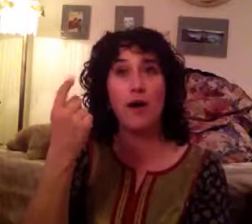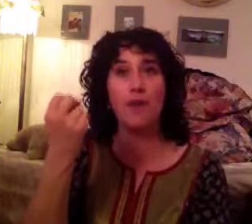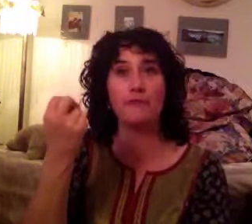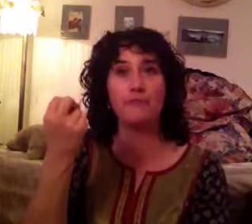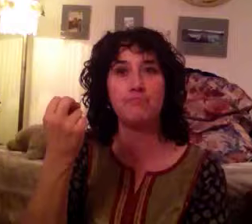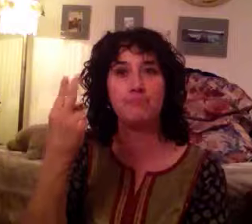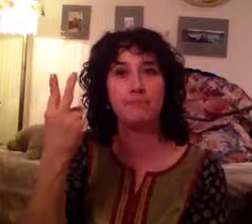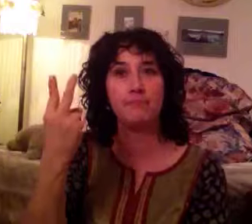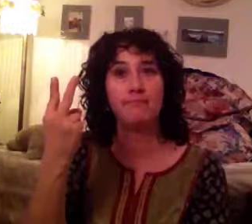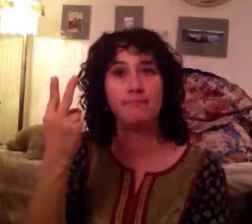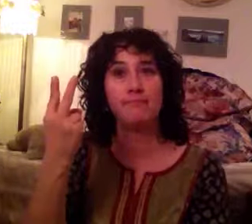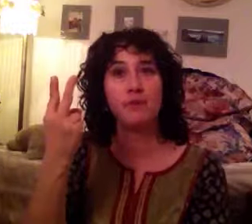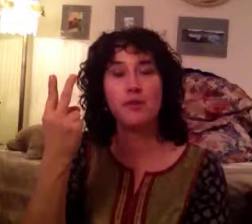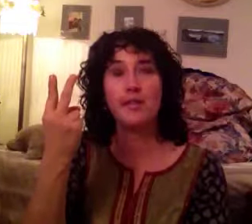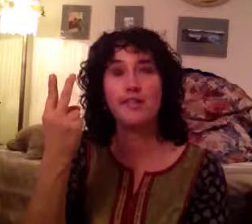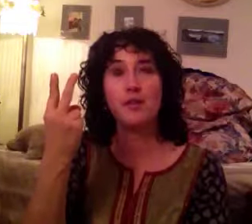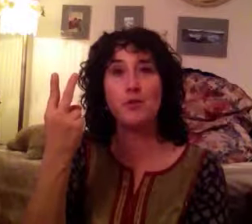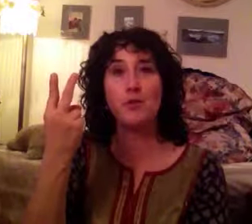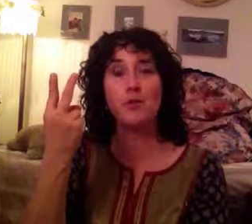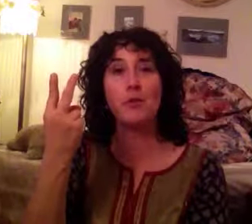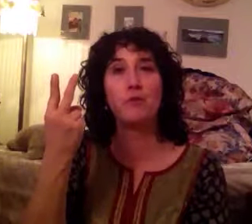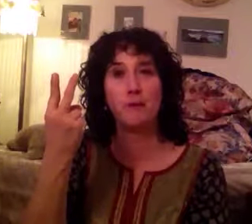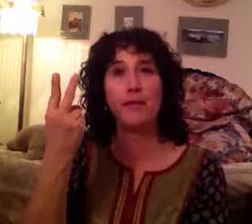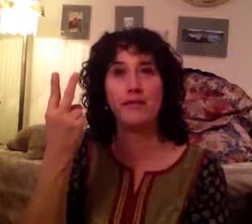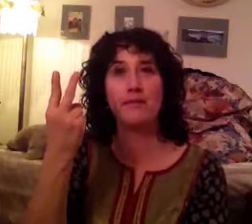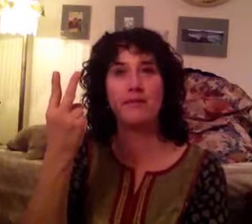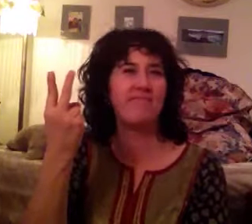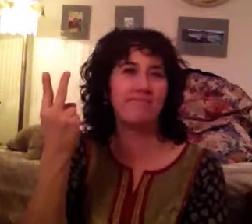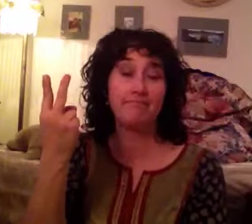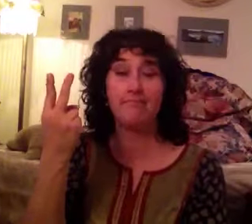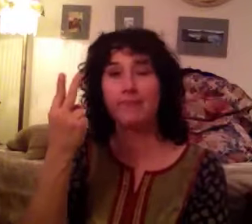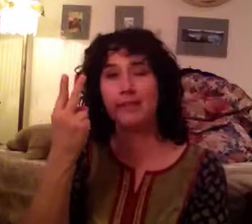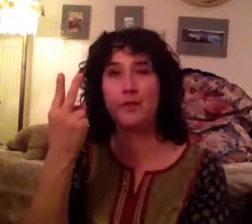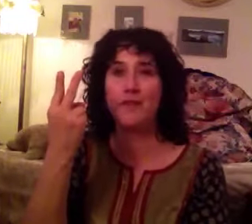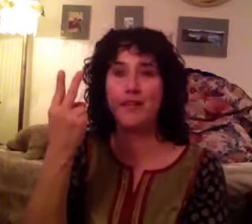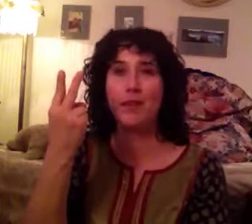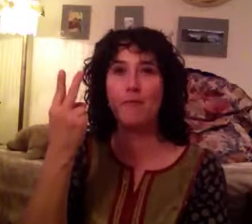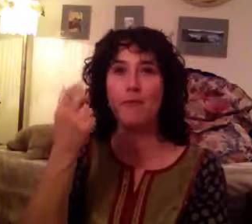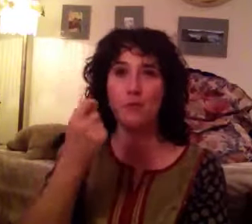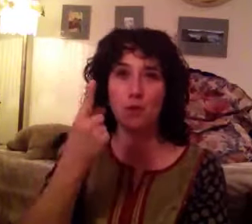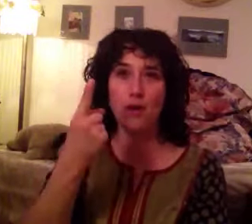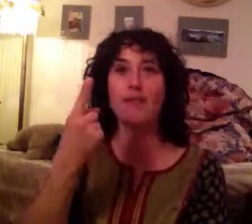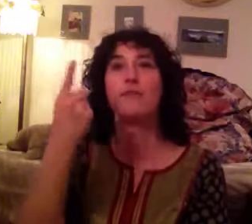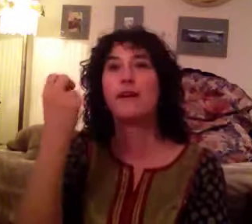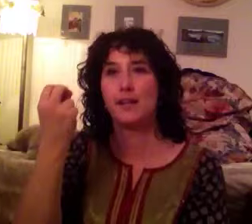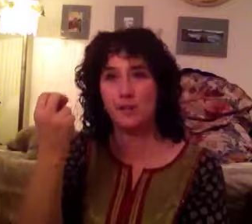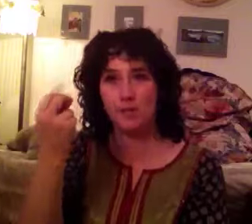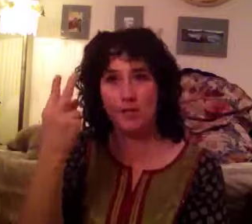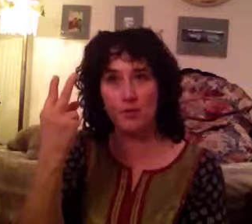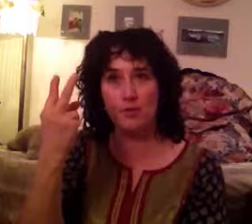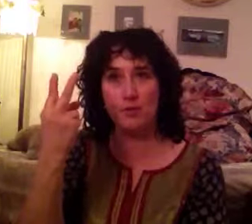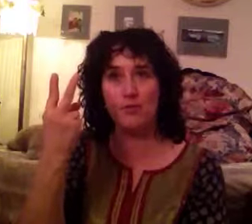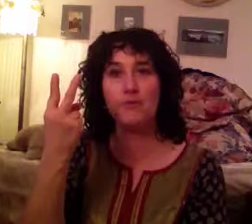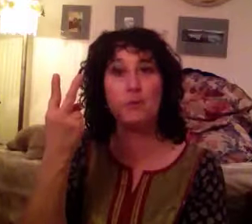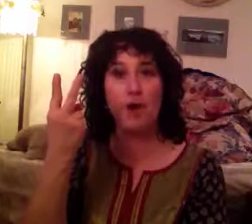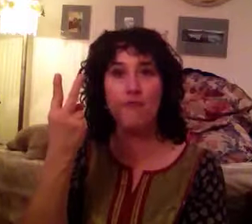12. Of course, that's not 2 2s, but it's, I don't know if that's helpful, the 2 1s and right next to it the 2 2s, 12.